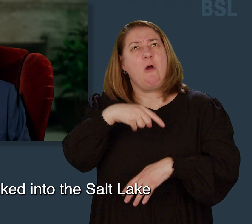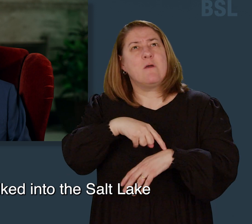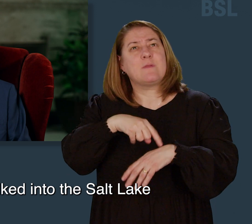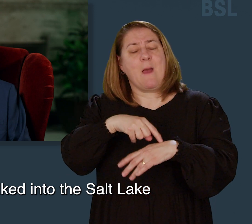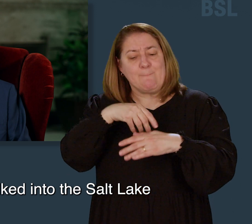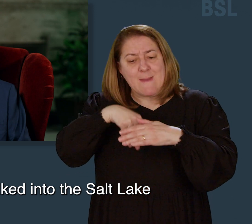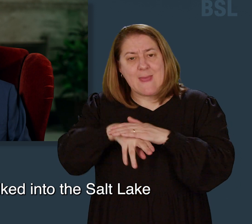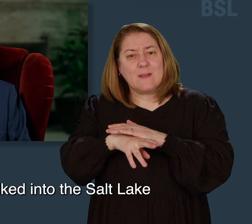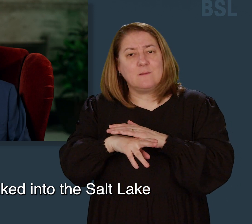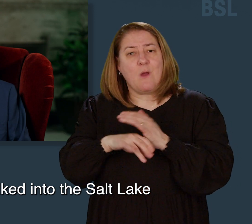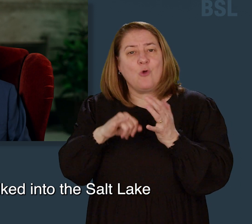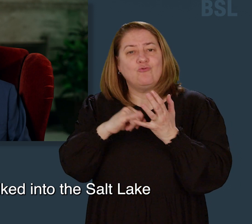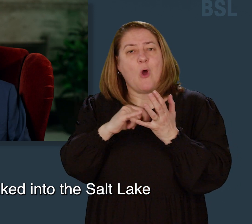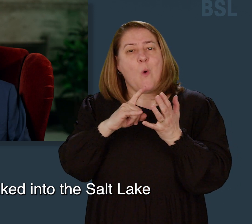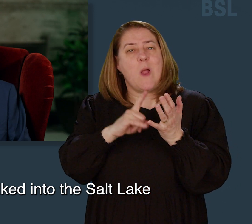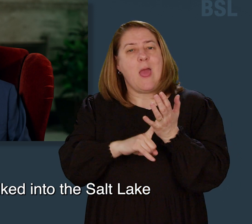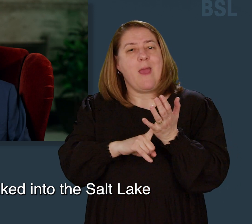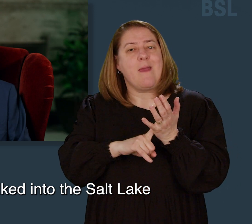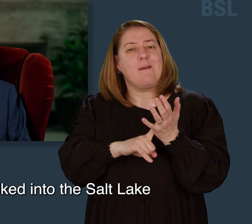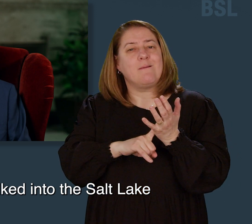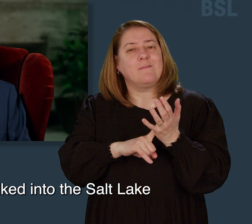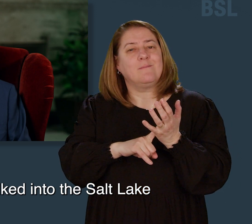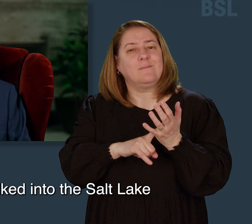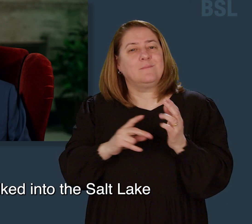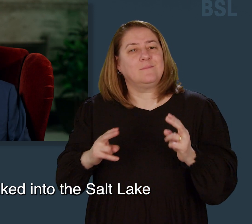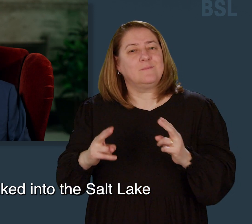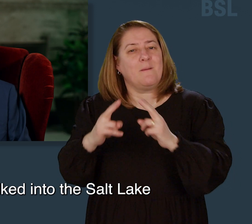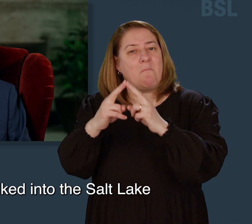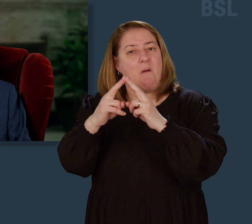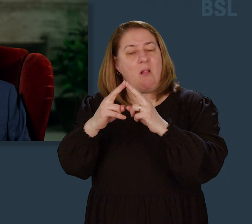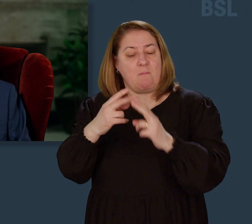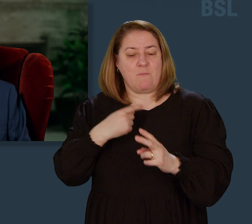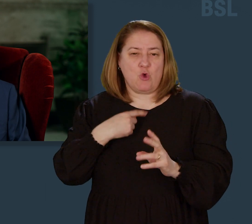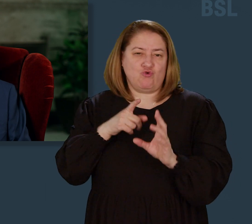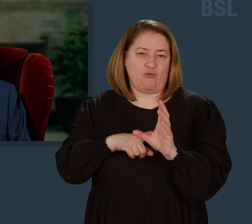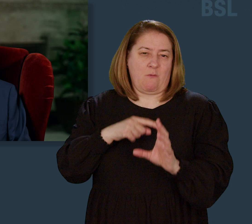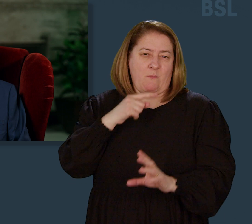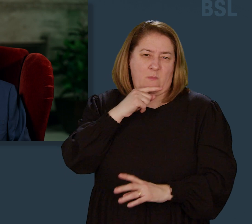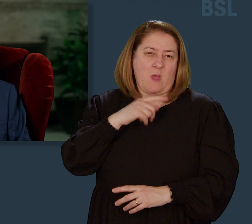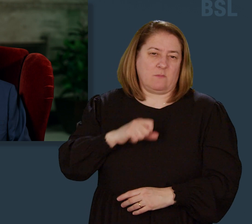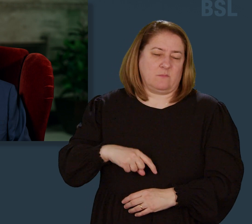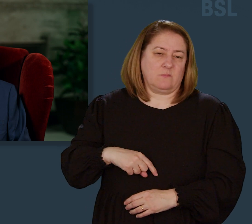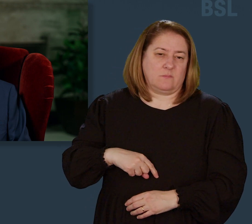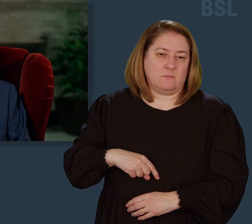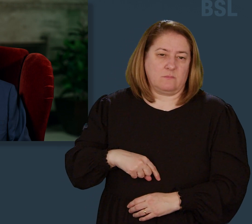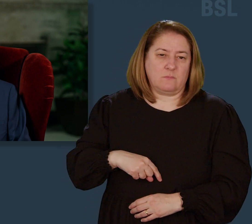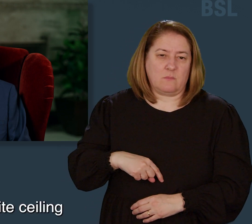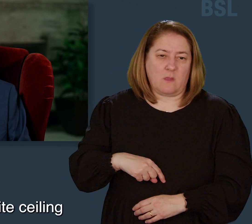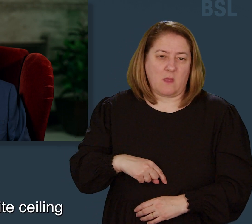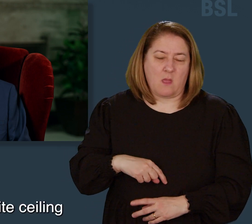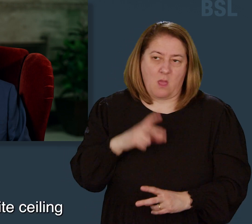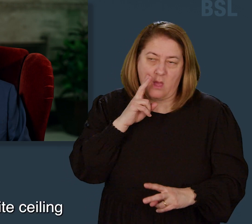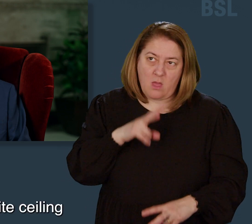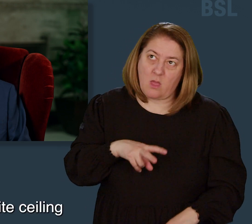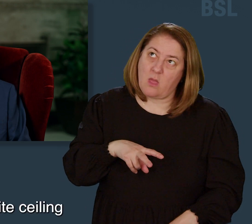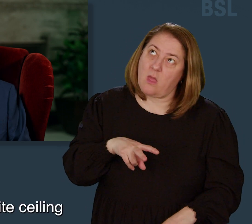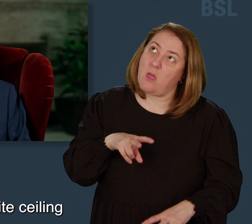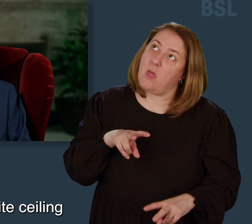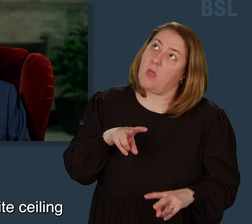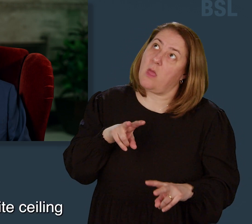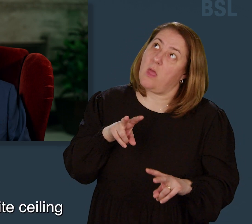I recall the first day I walked into the Salt Lake Temple. I was a young man. I